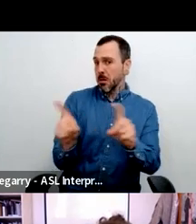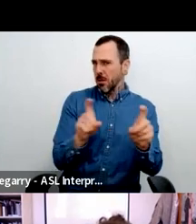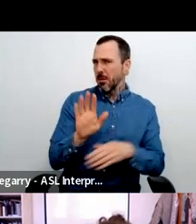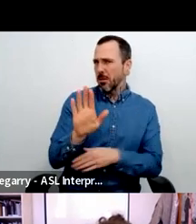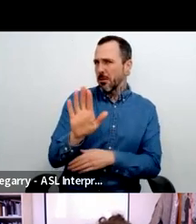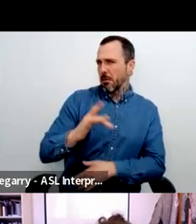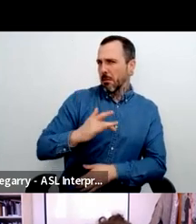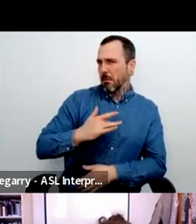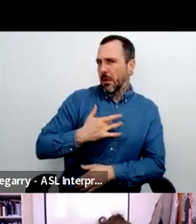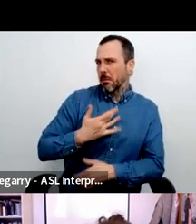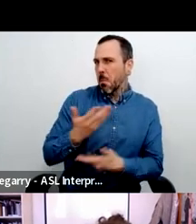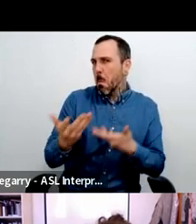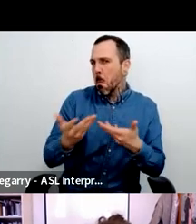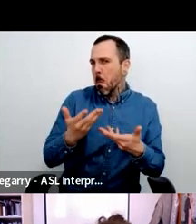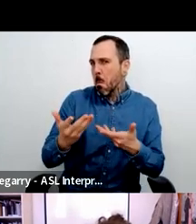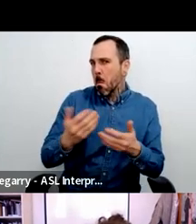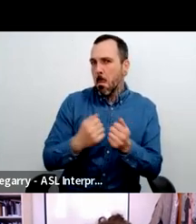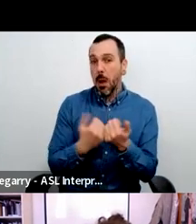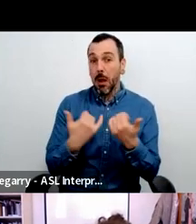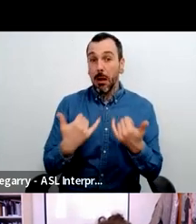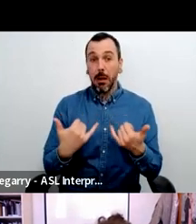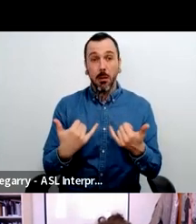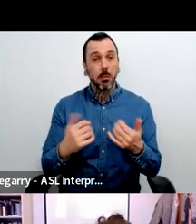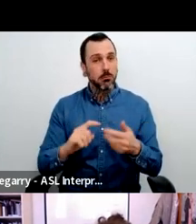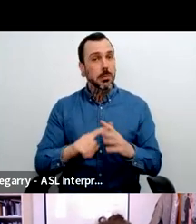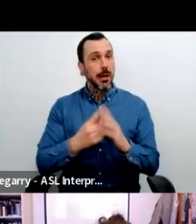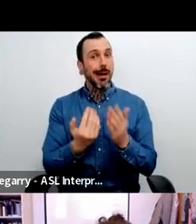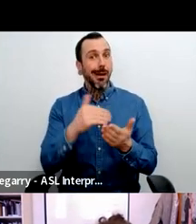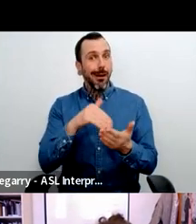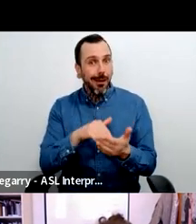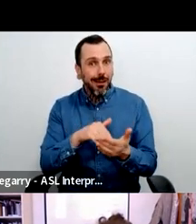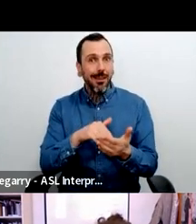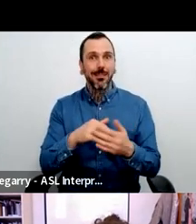is of the recovery now that we're moving into a